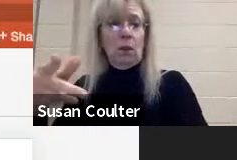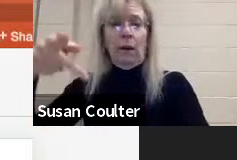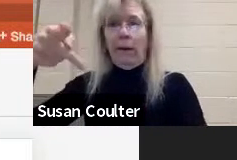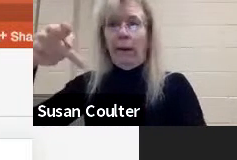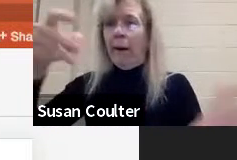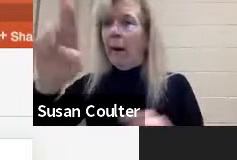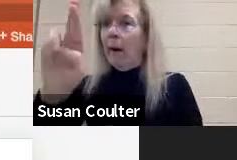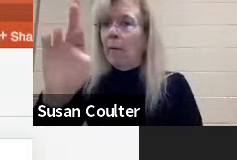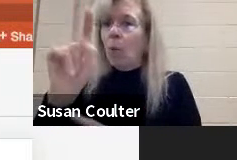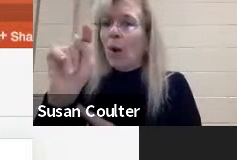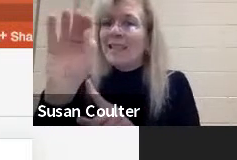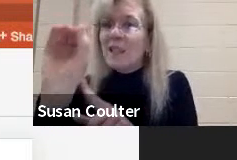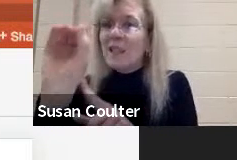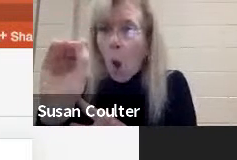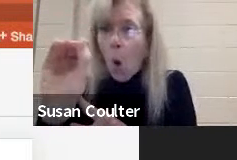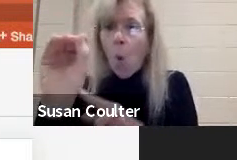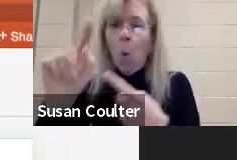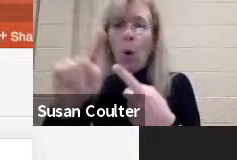examples.